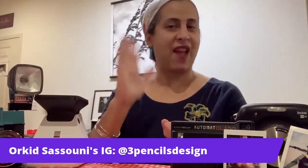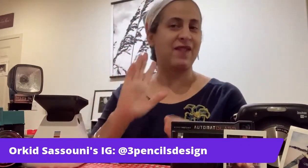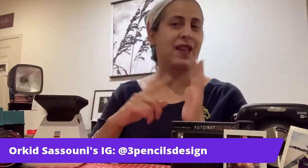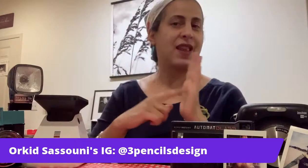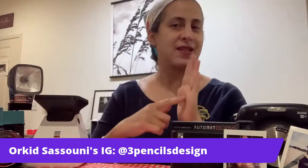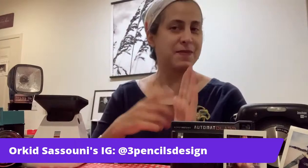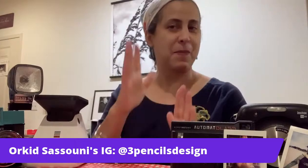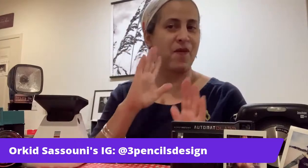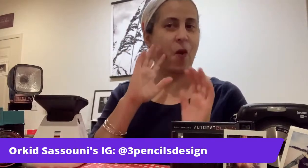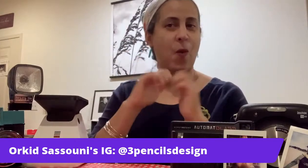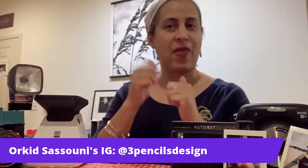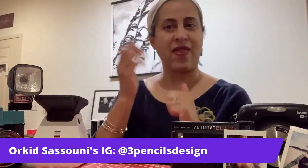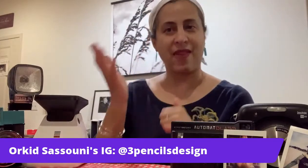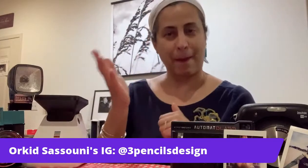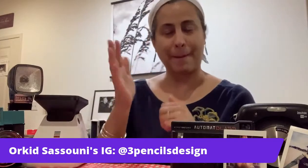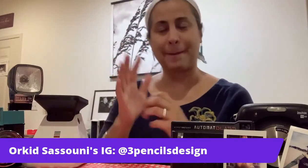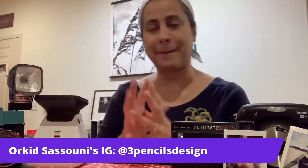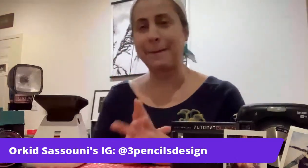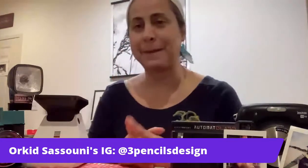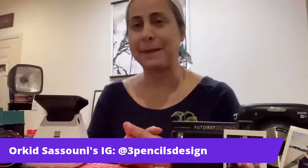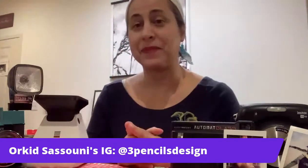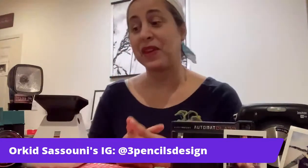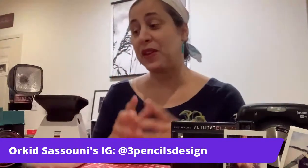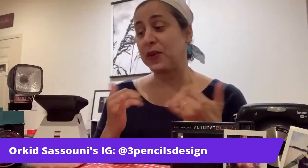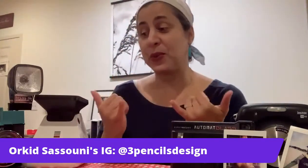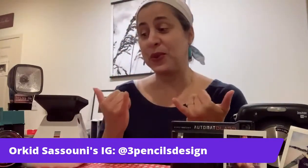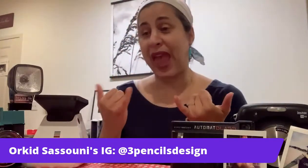Soma Arts. I have collaborated with them before.